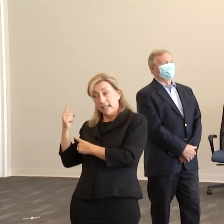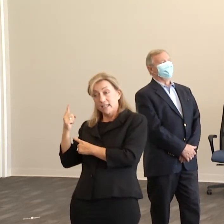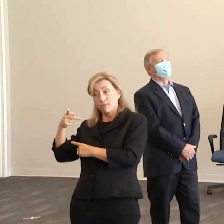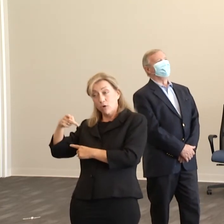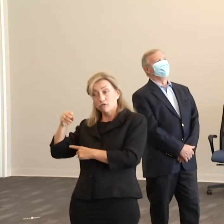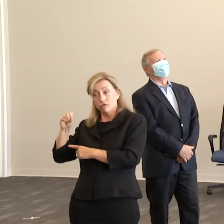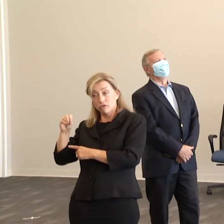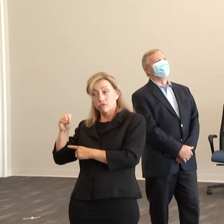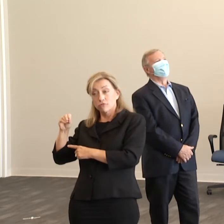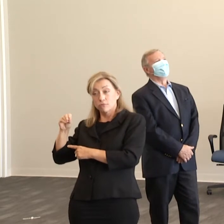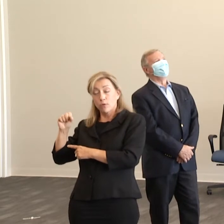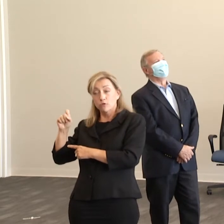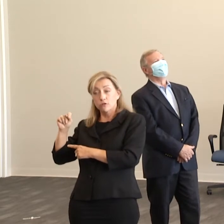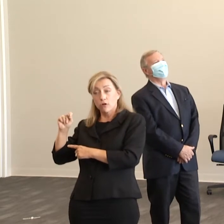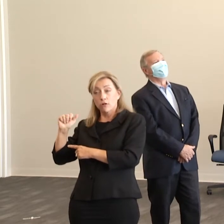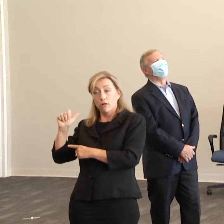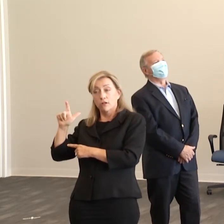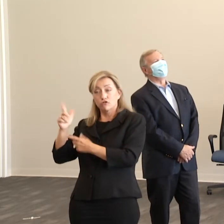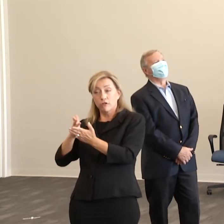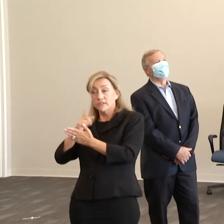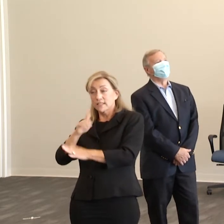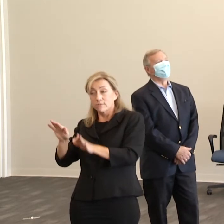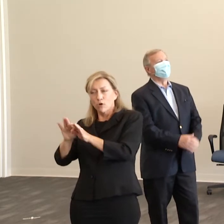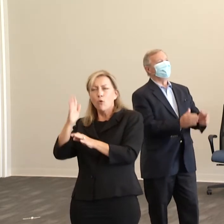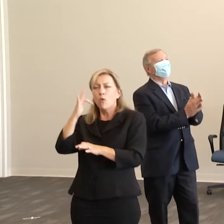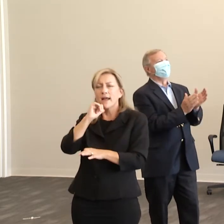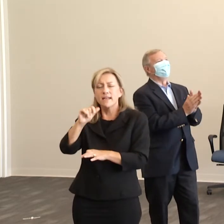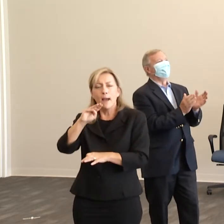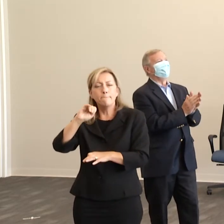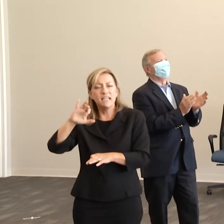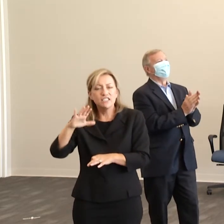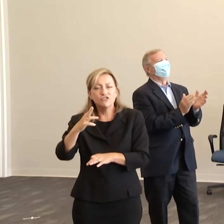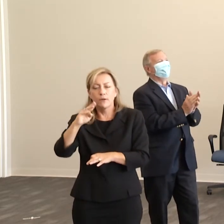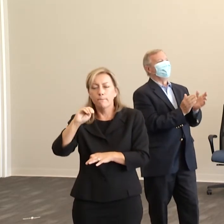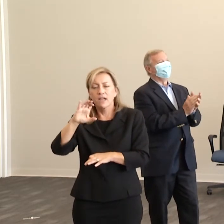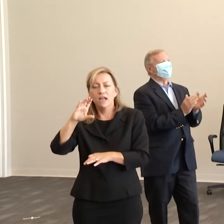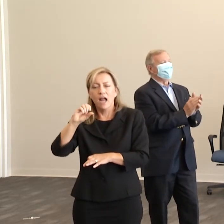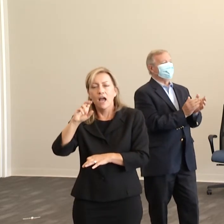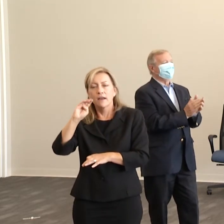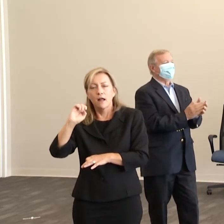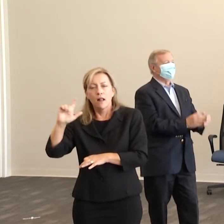merciless, understand it also? Thank you.